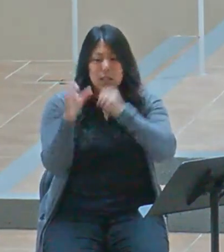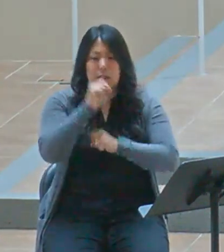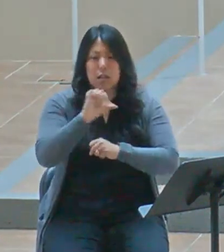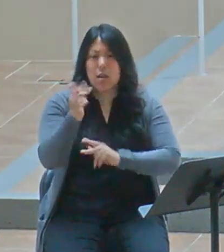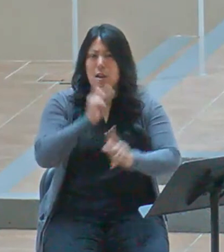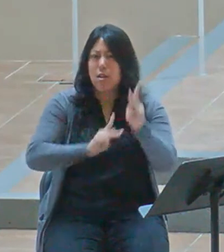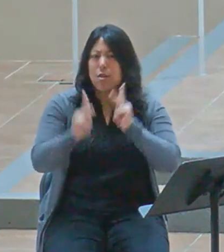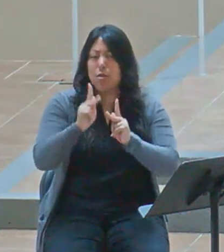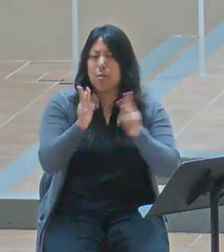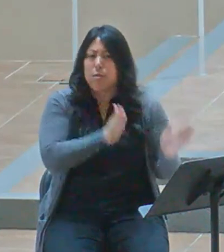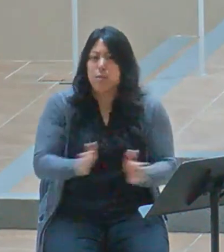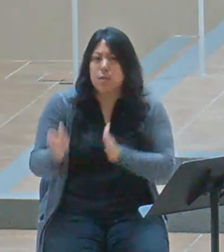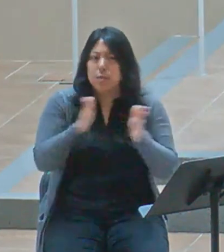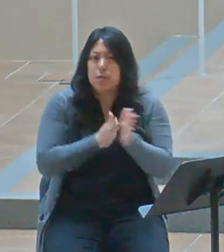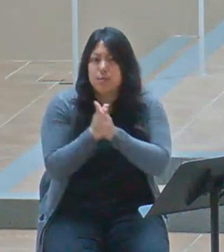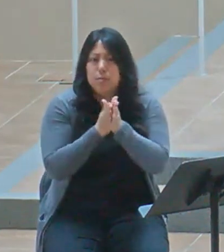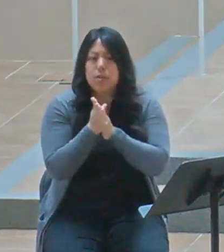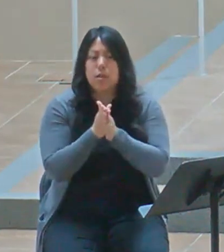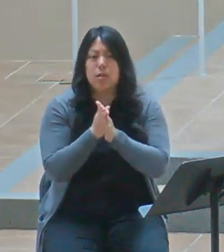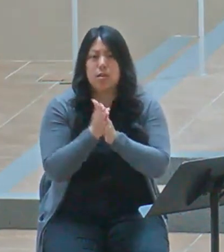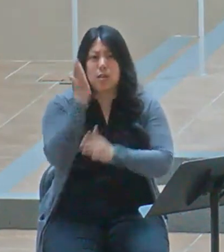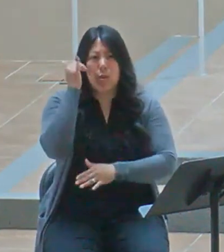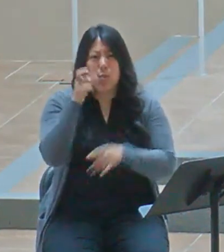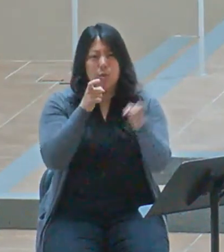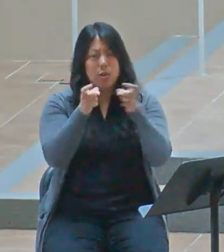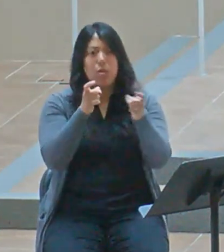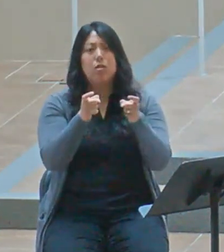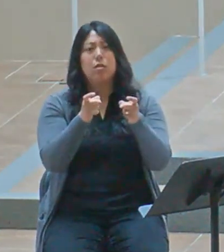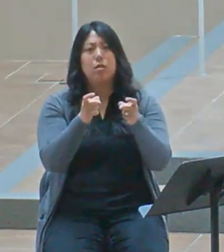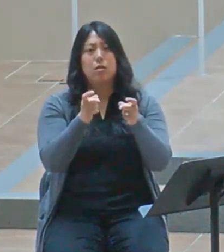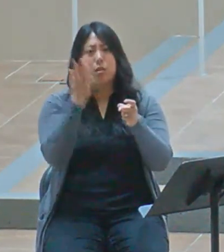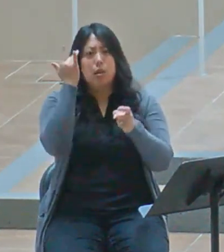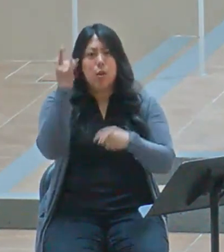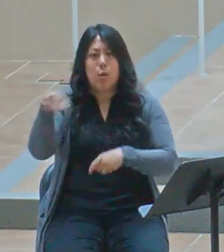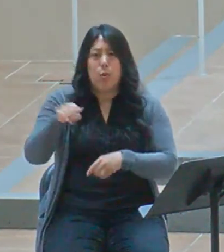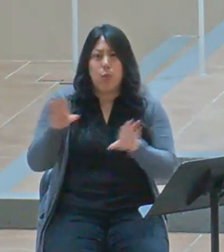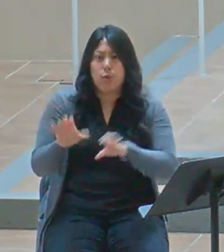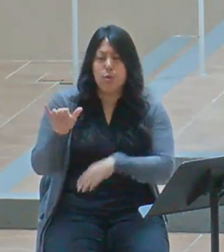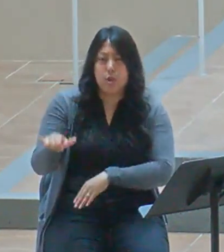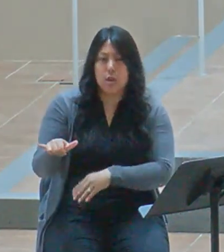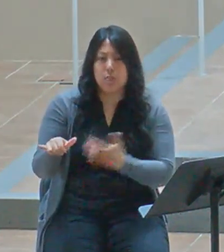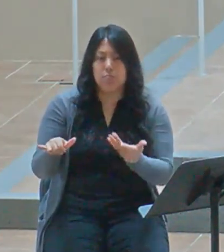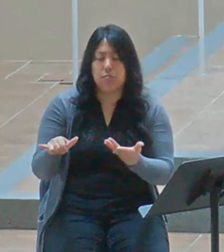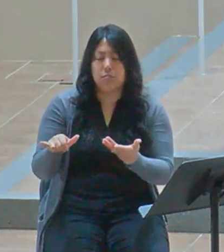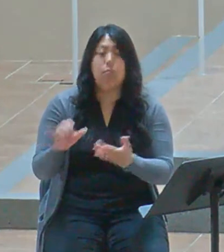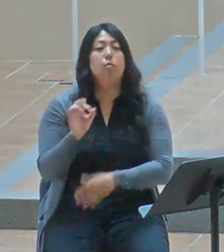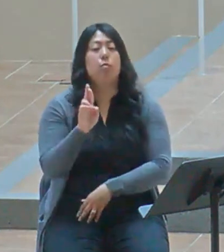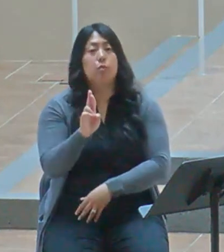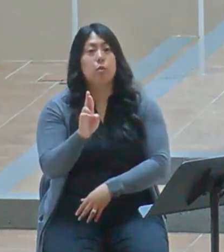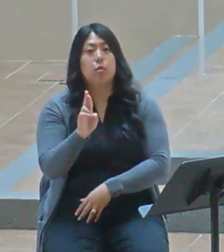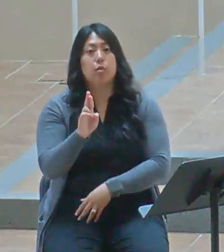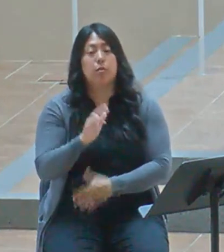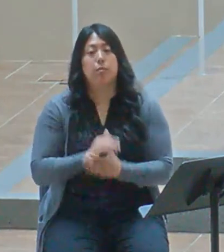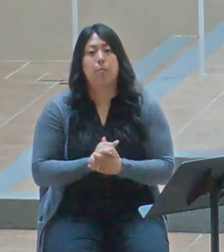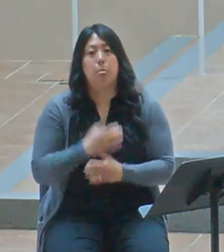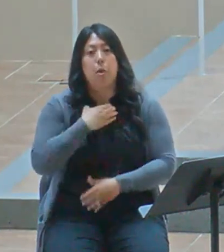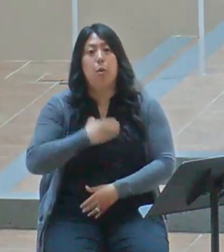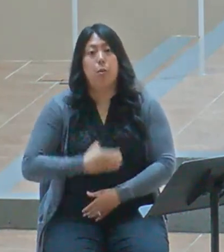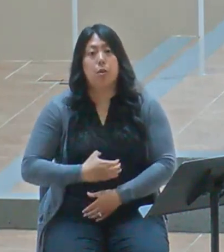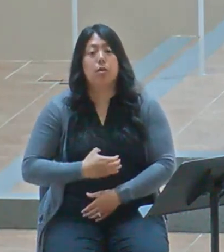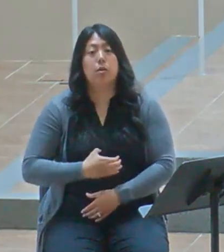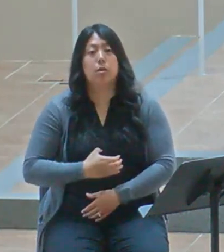their motives are. Why are you dealing with this? Why did they do that? Or wishing it was